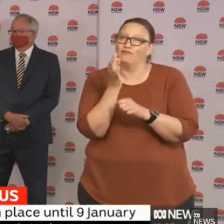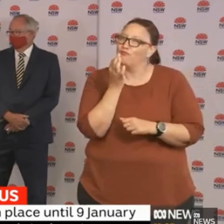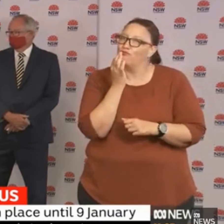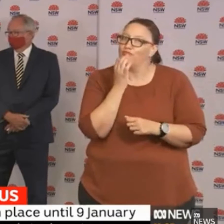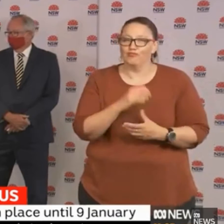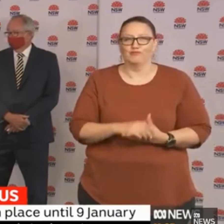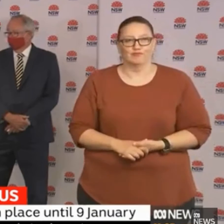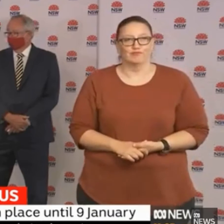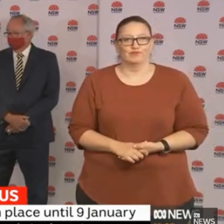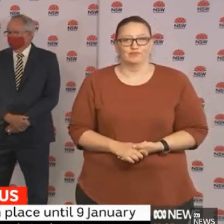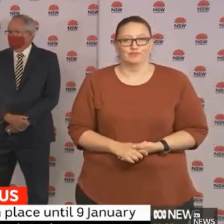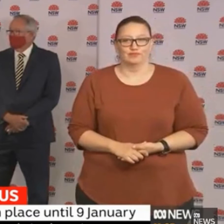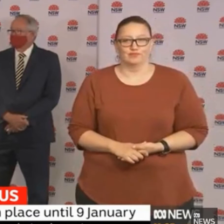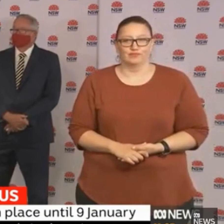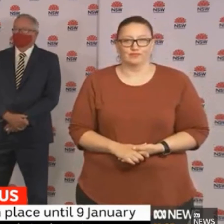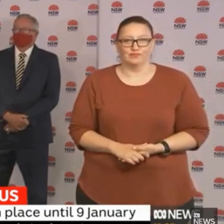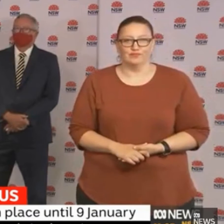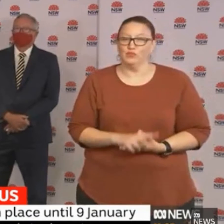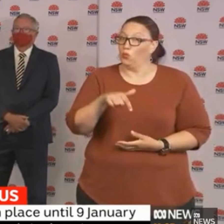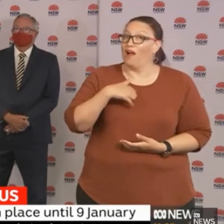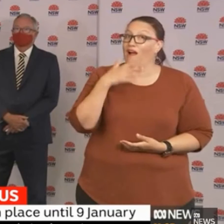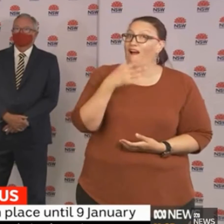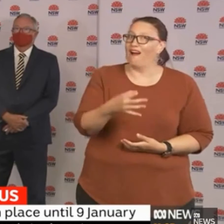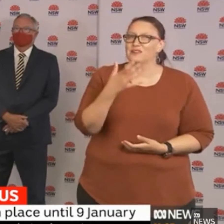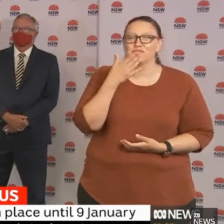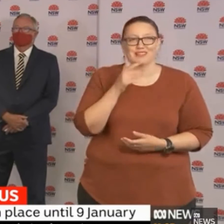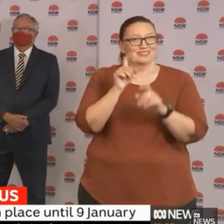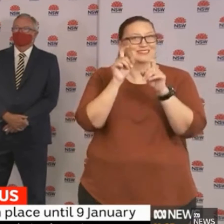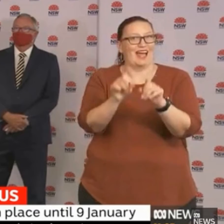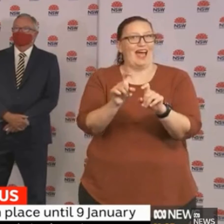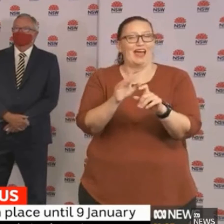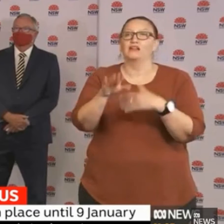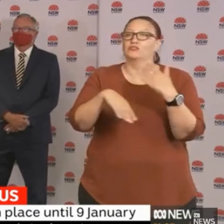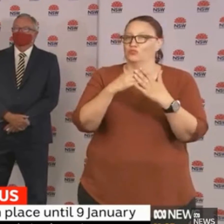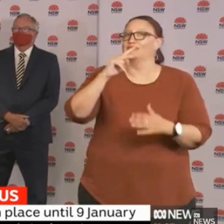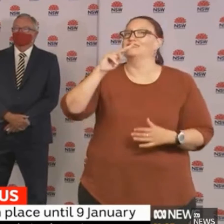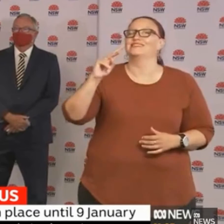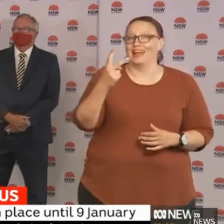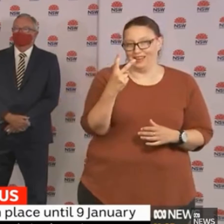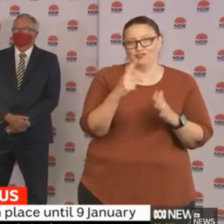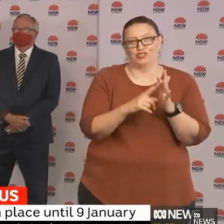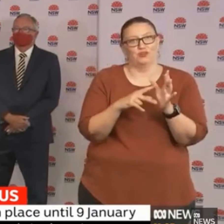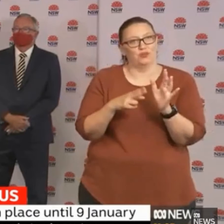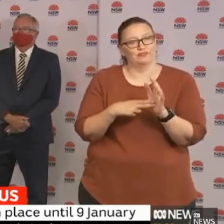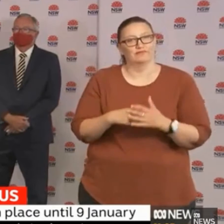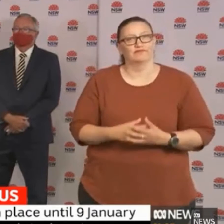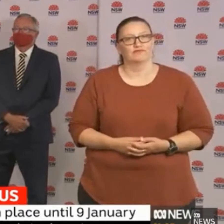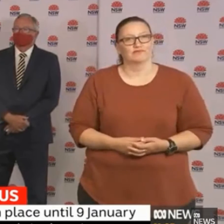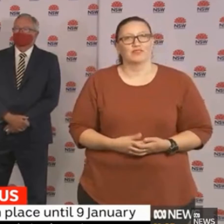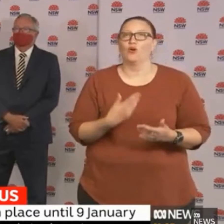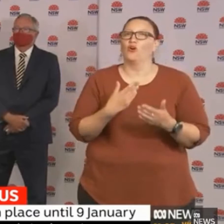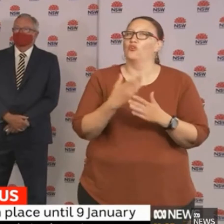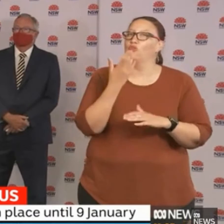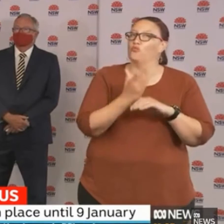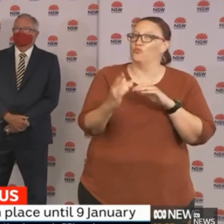cases, so we are still going to have to ask you to have the stay-at-home provisions until the 2nd of January. On New Year's Eve, however, you